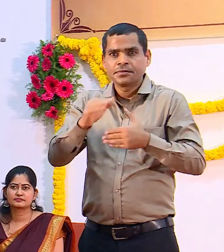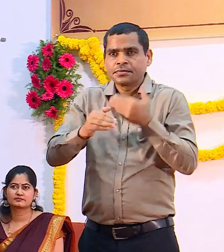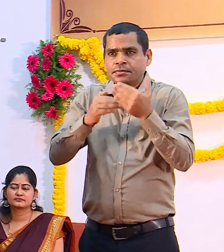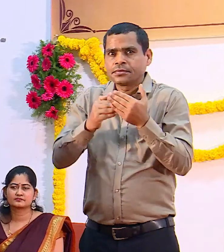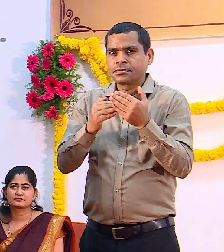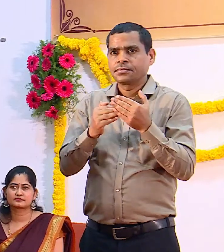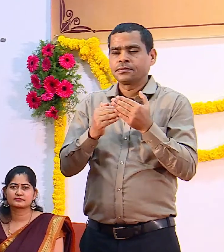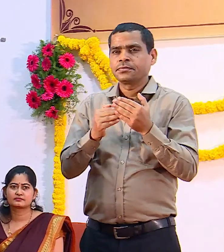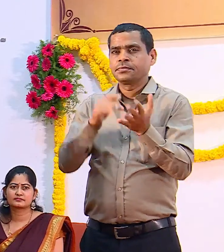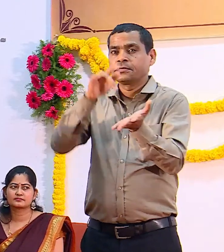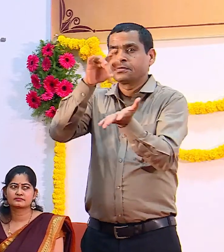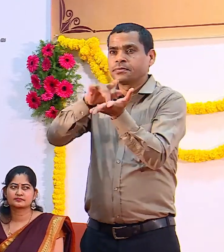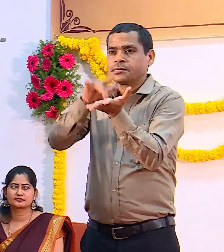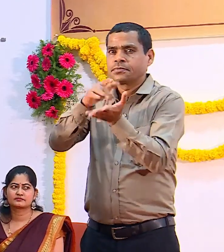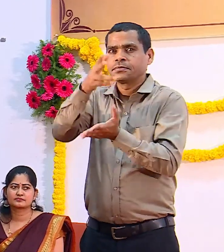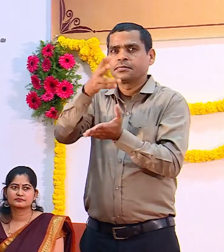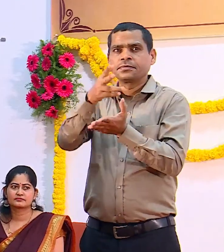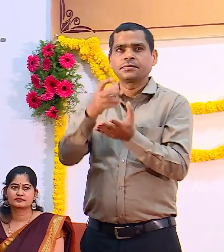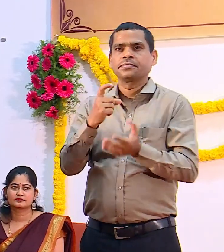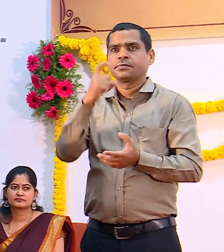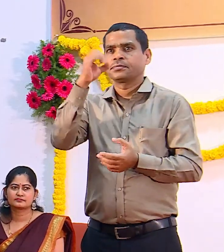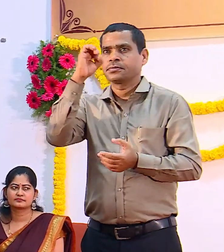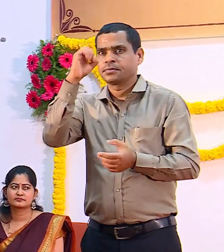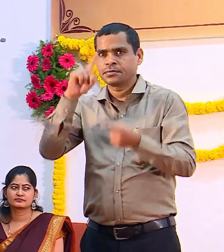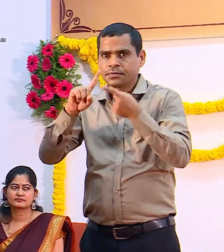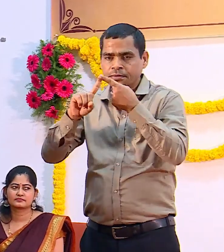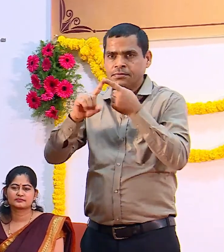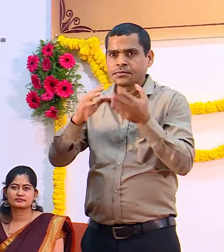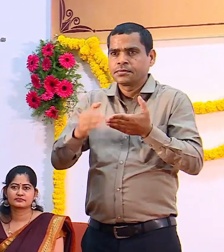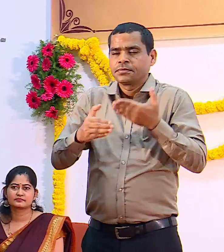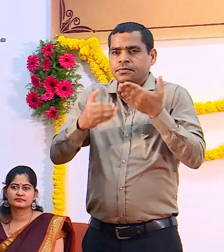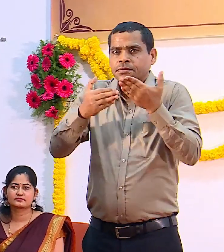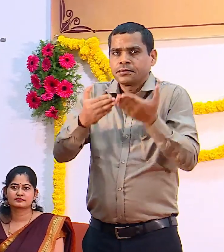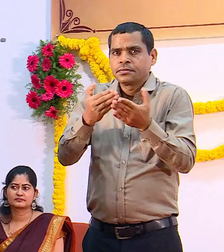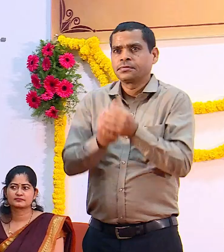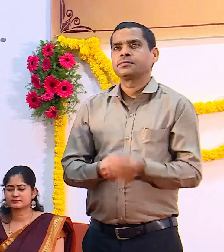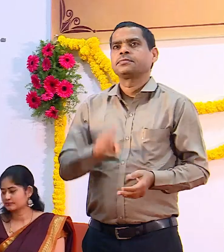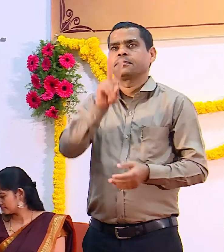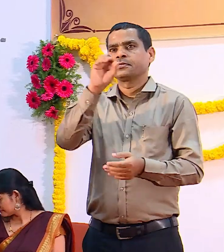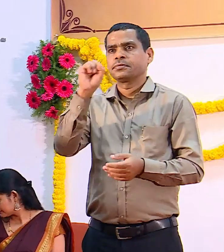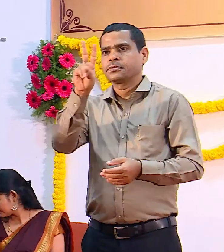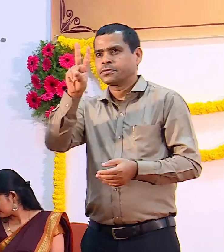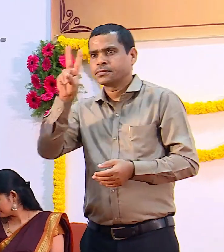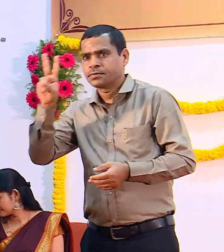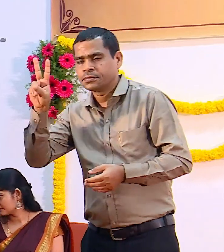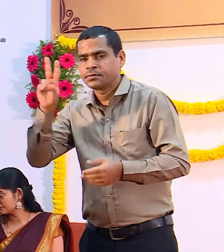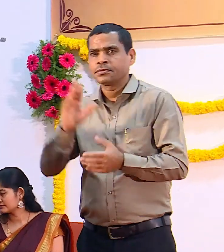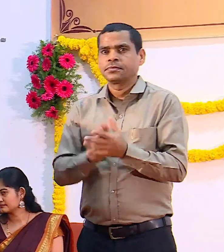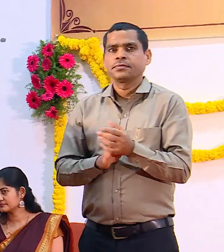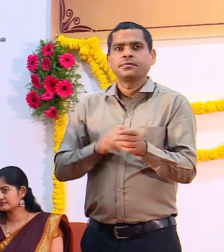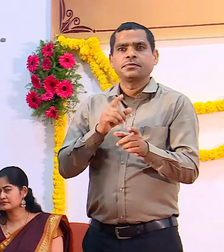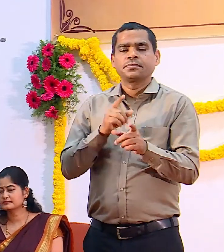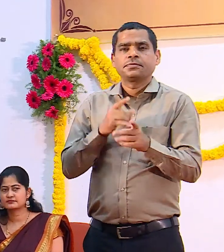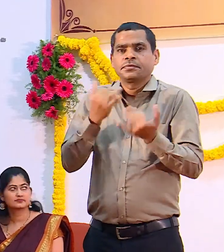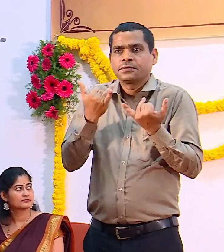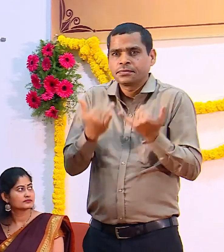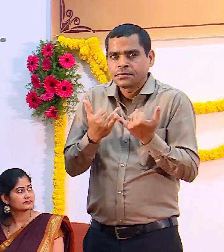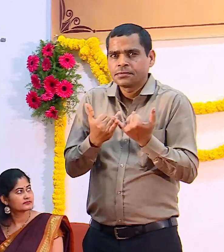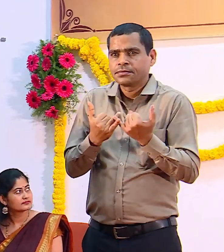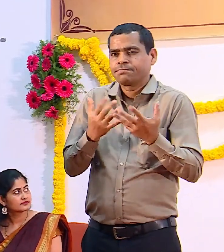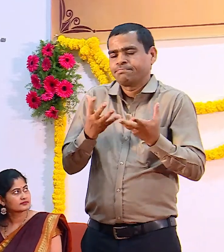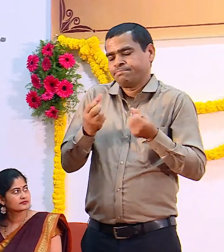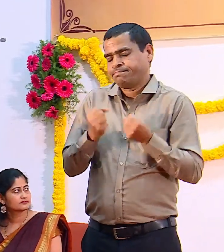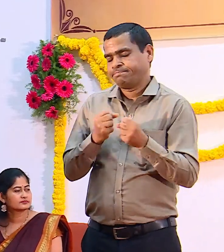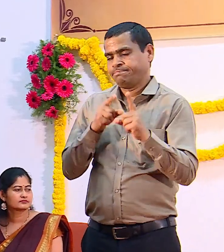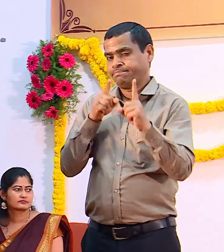of Excellence, the recognized Aish as Center of Excellence in 2022. And today I was convinced that